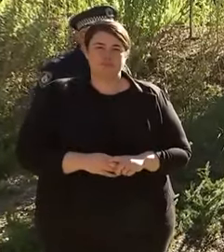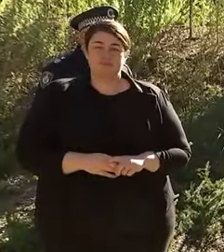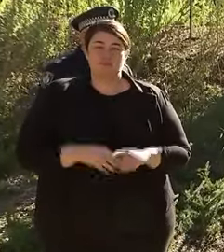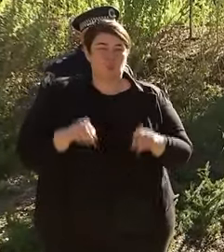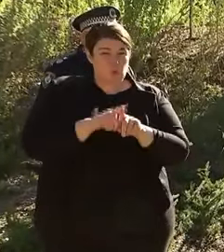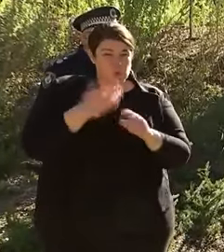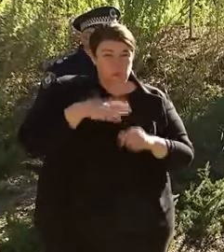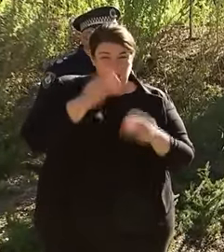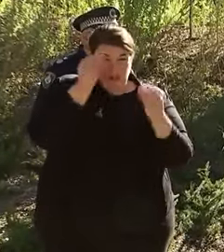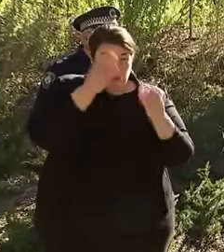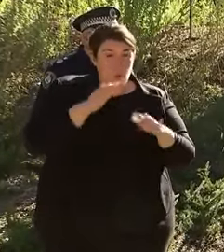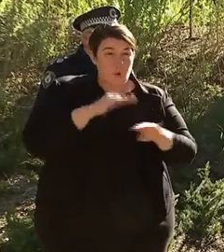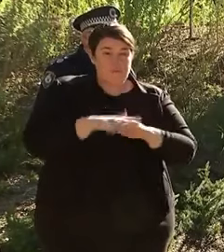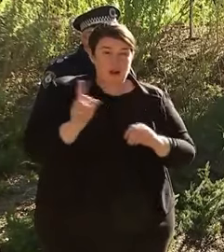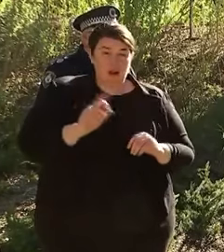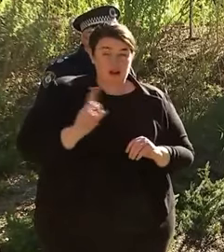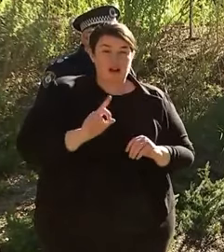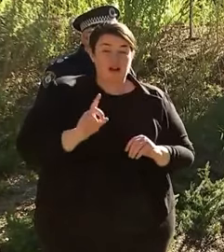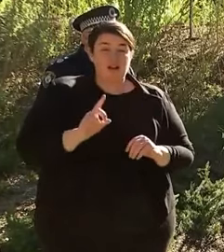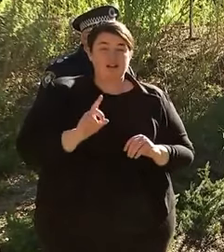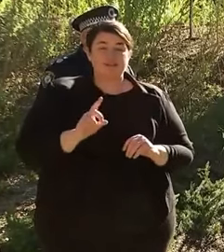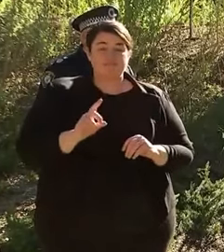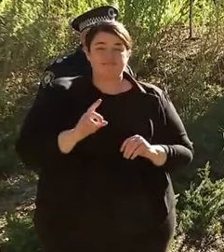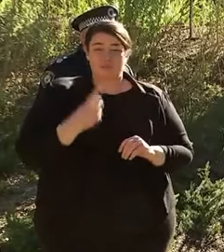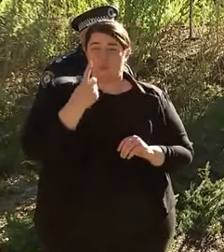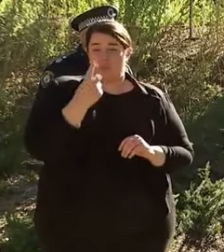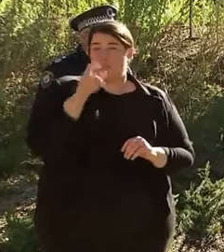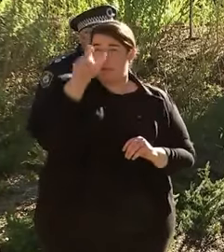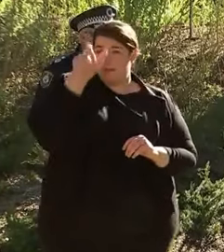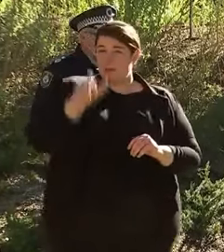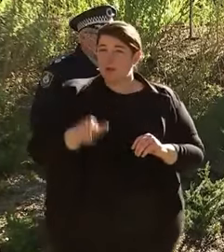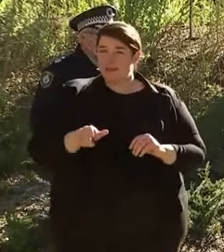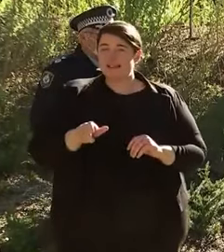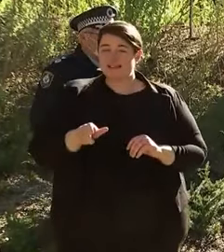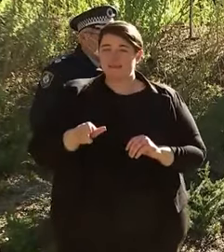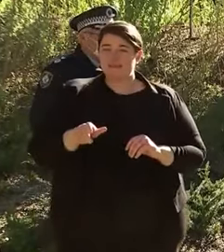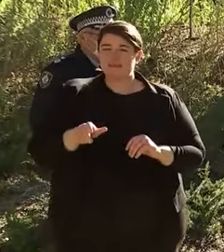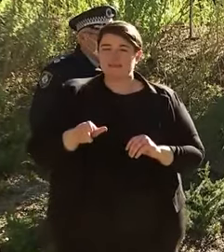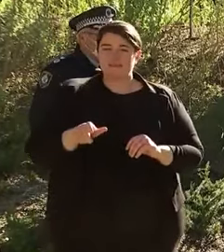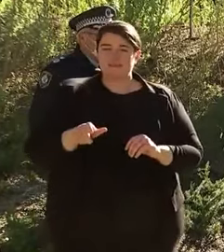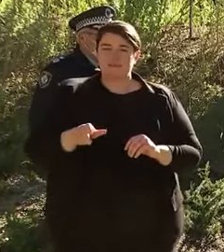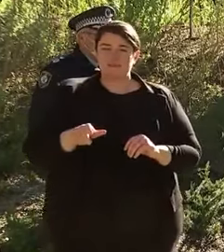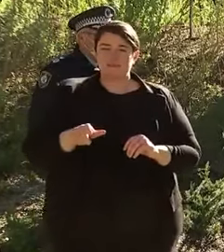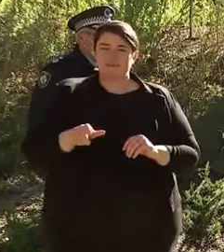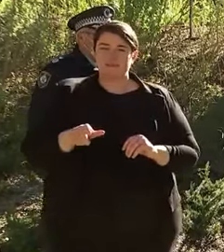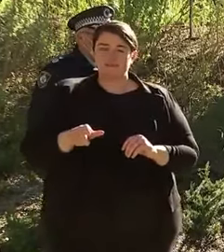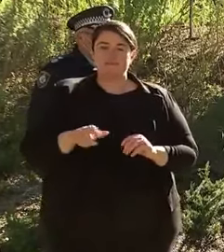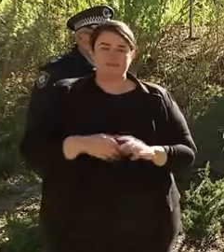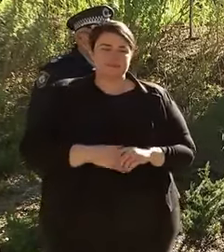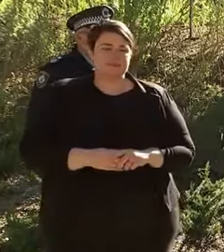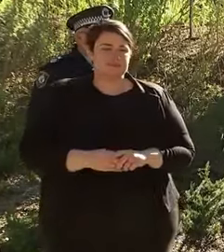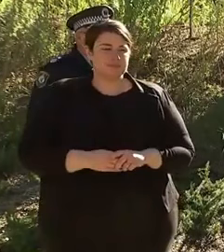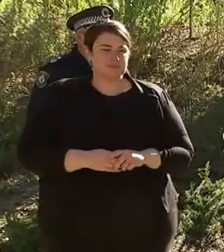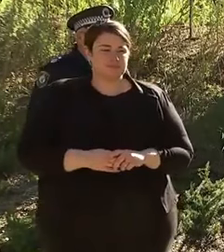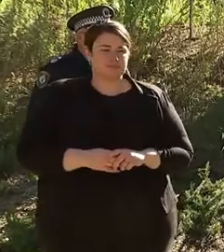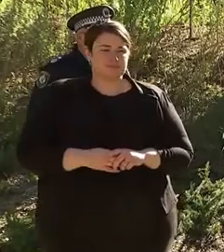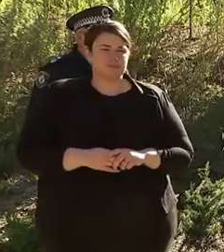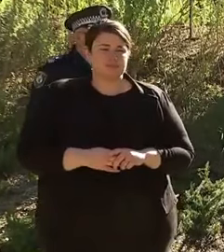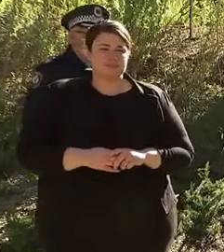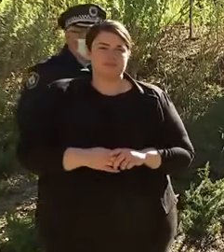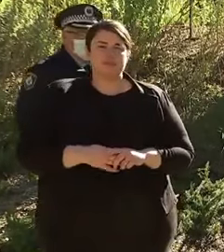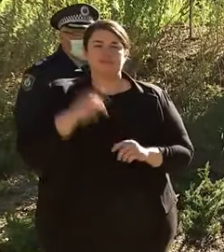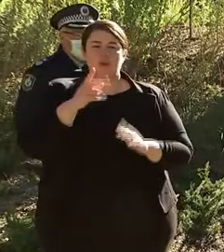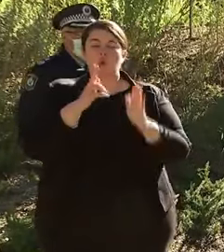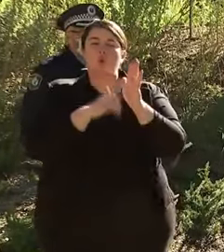to is a case that is related to the case that was notified in